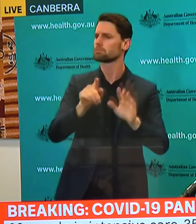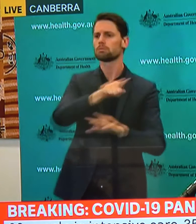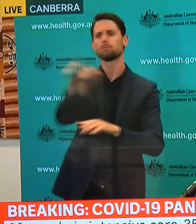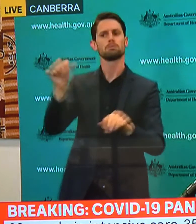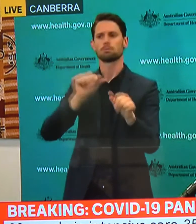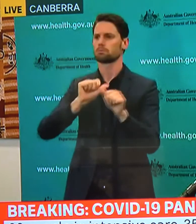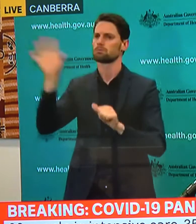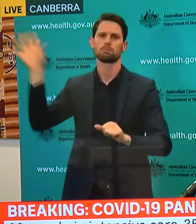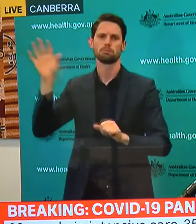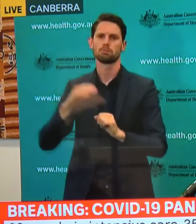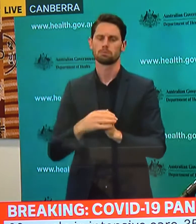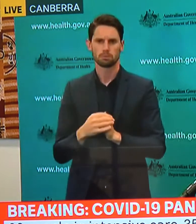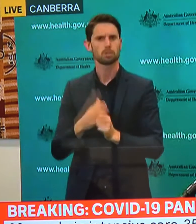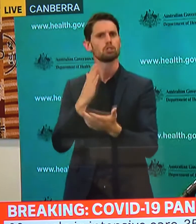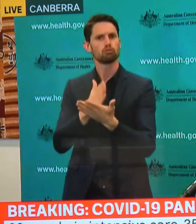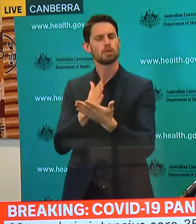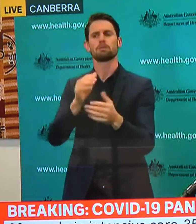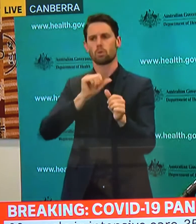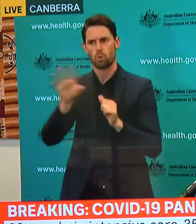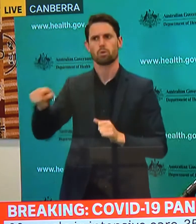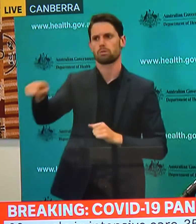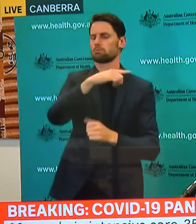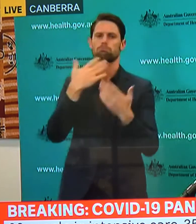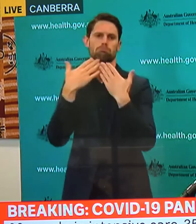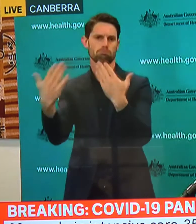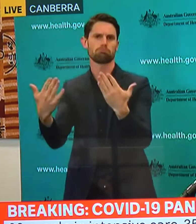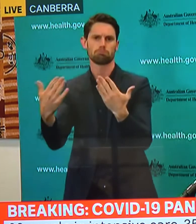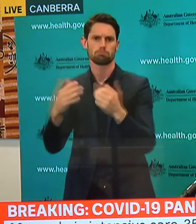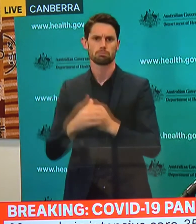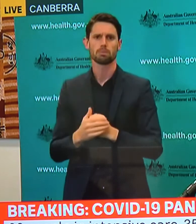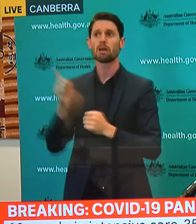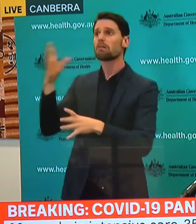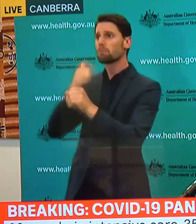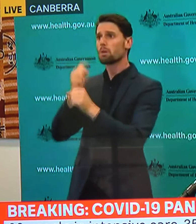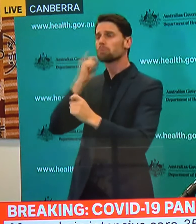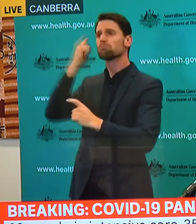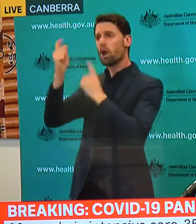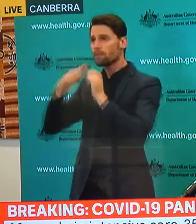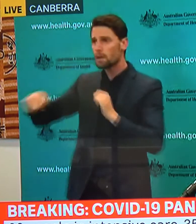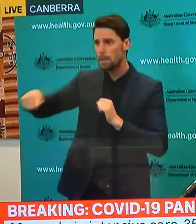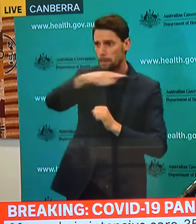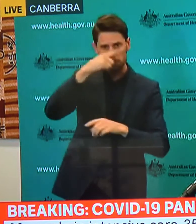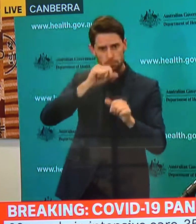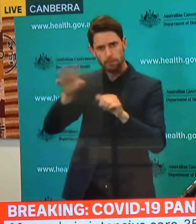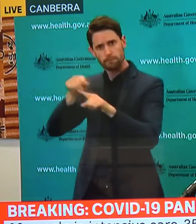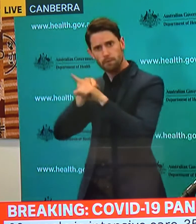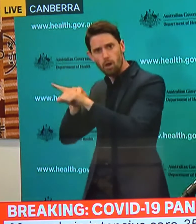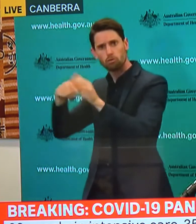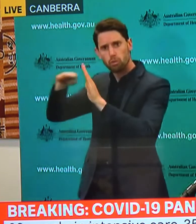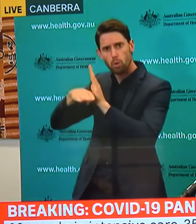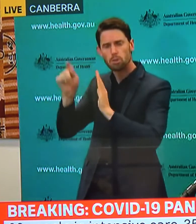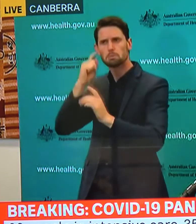think that will come into play for some of those processes as well. I think another really crucial component